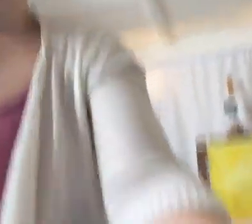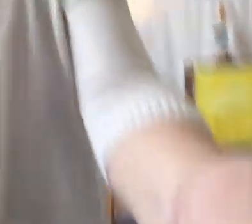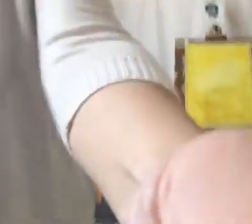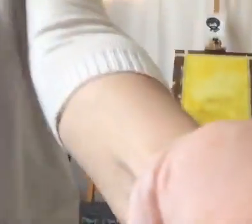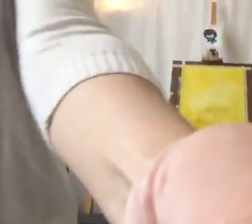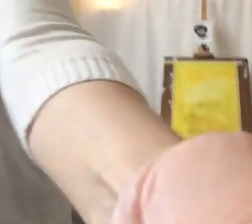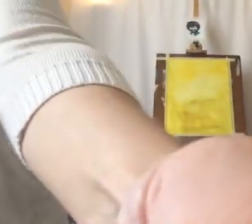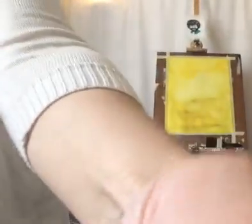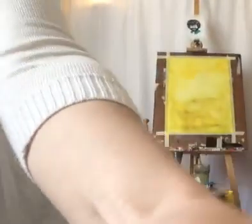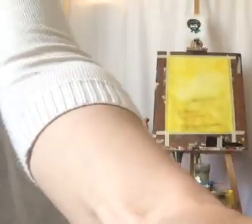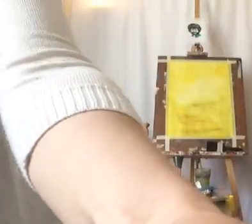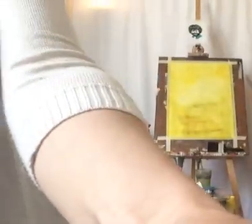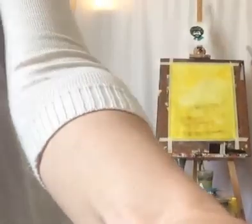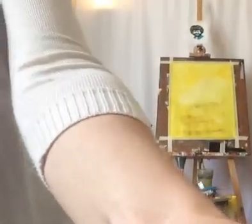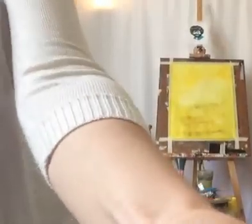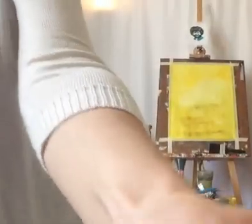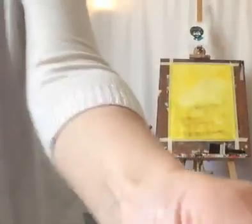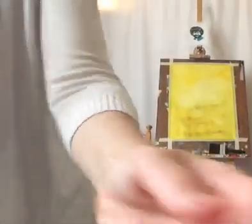go.